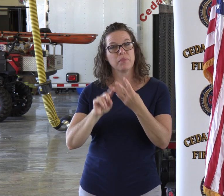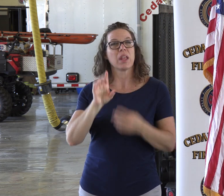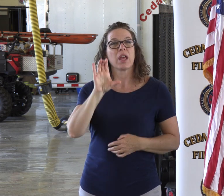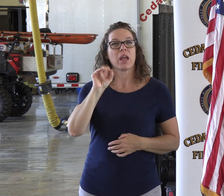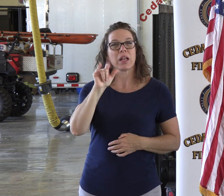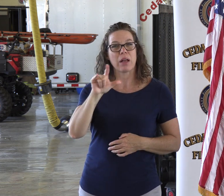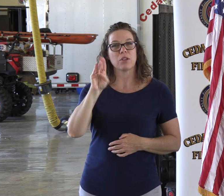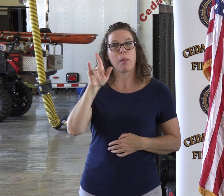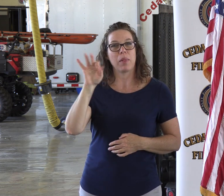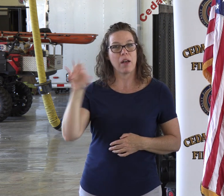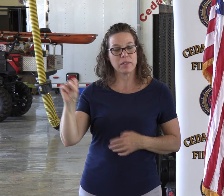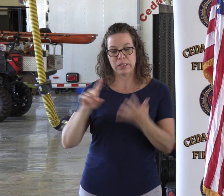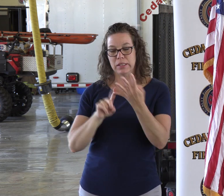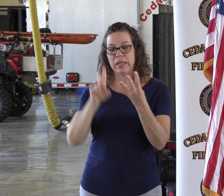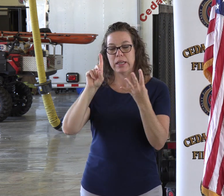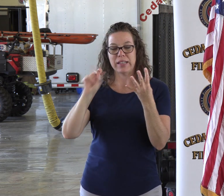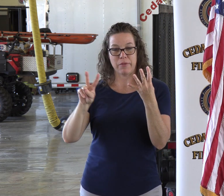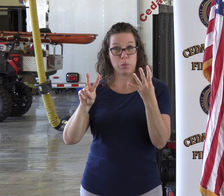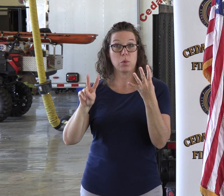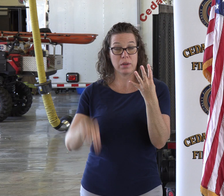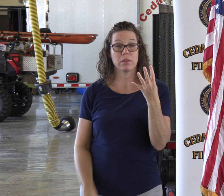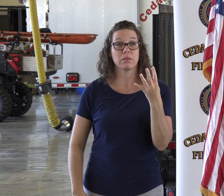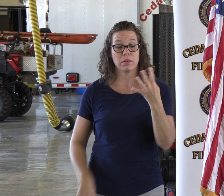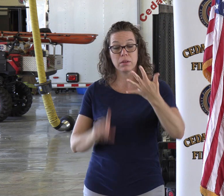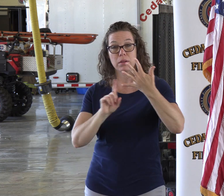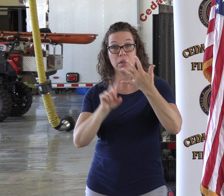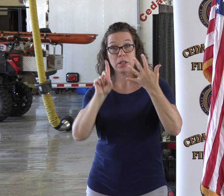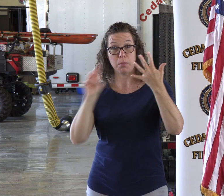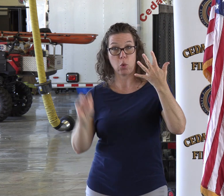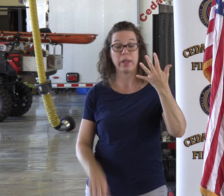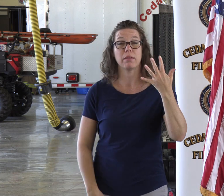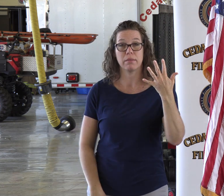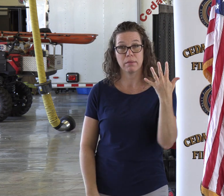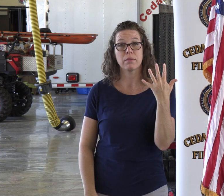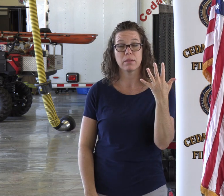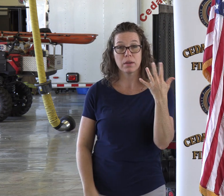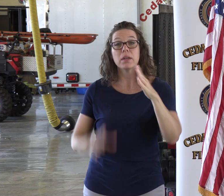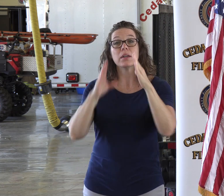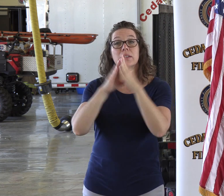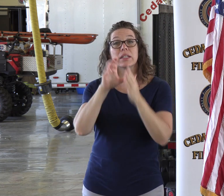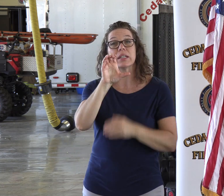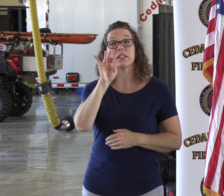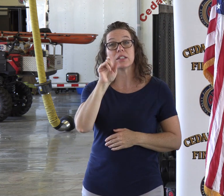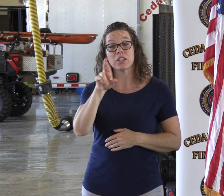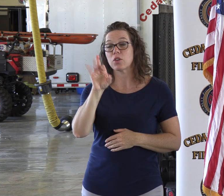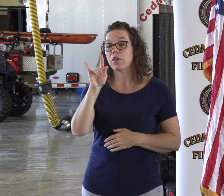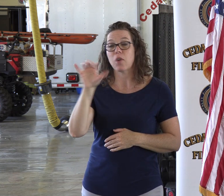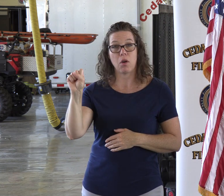Bluffs, Davenport, City of Des Moines, City of Cedar